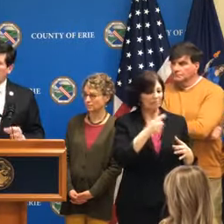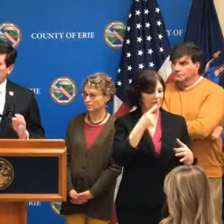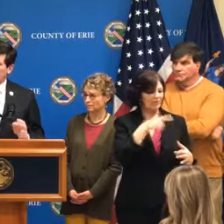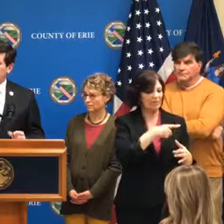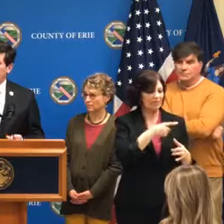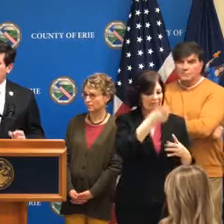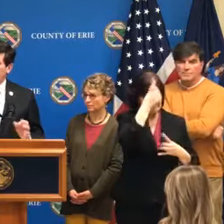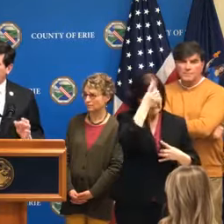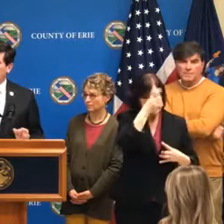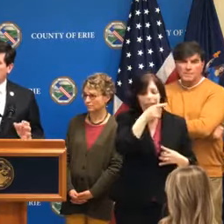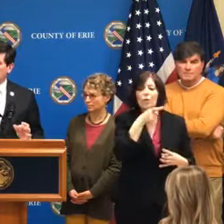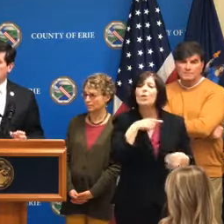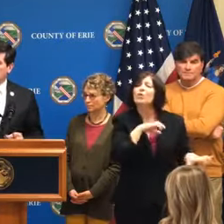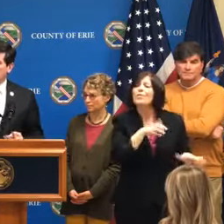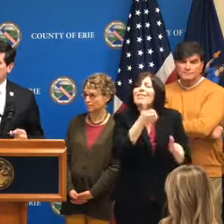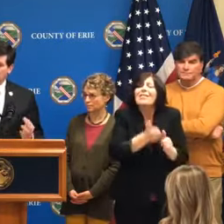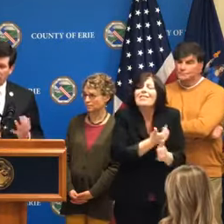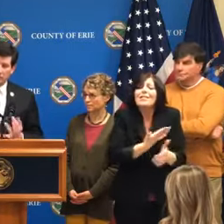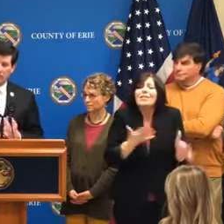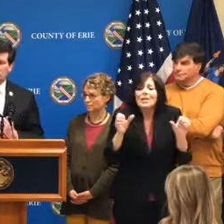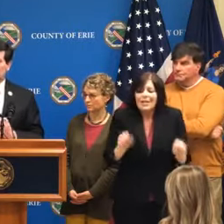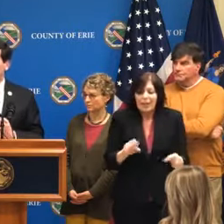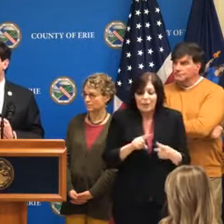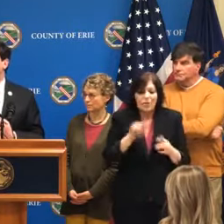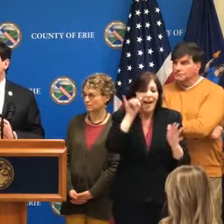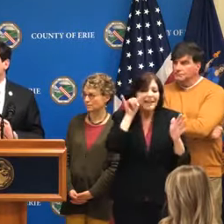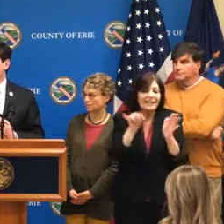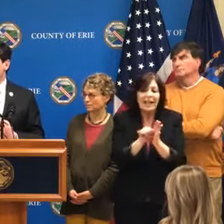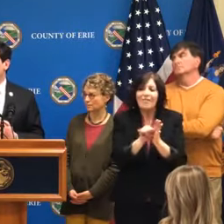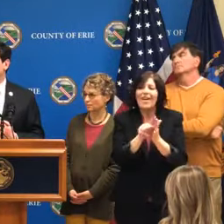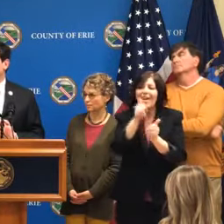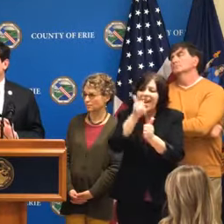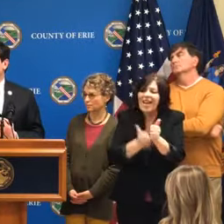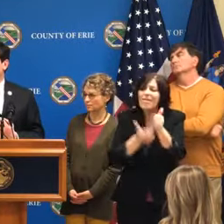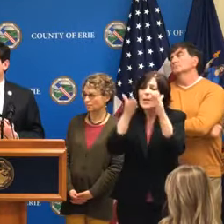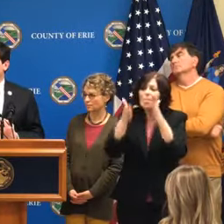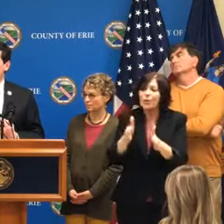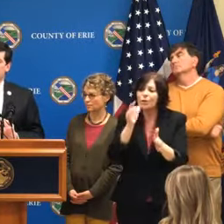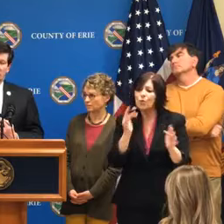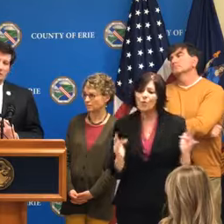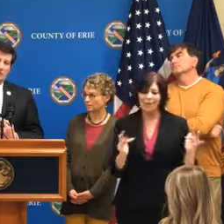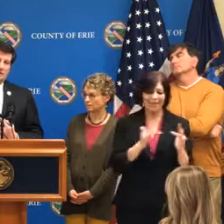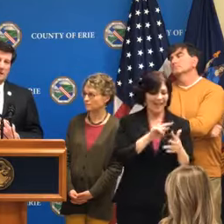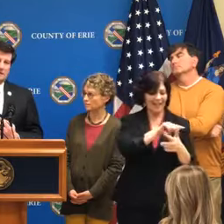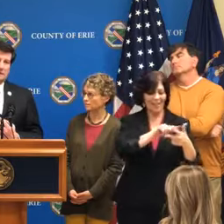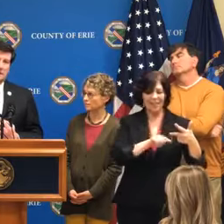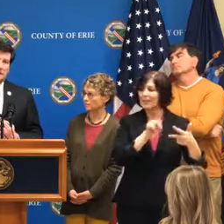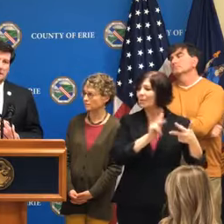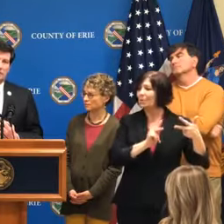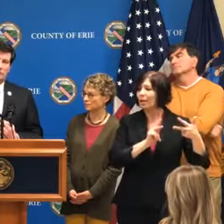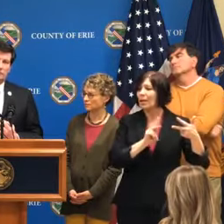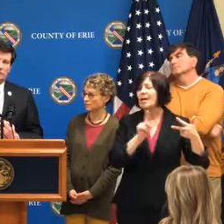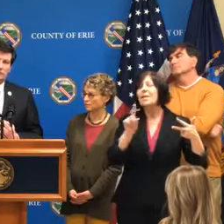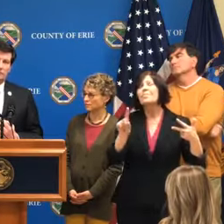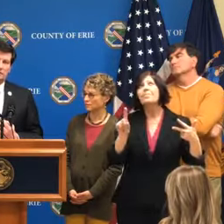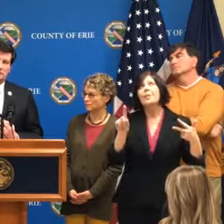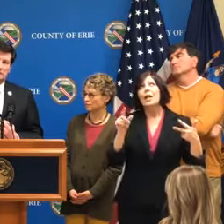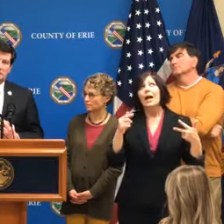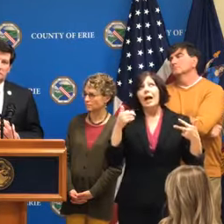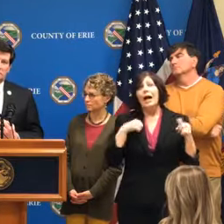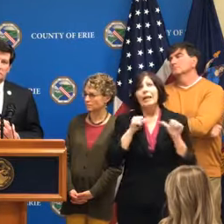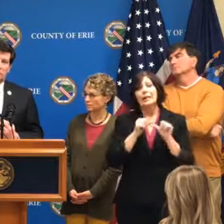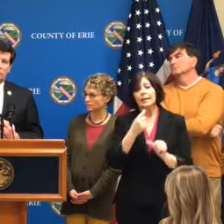we identify every individual that may have been in personal contact with that. It's the only thing I could say, and I keep on reaffirming